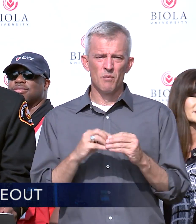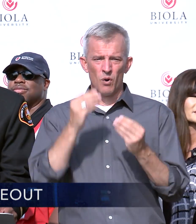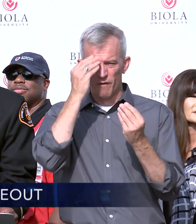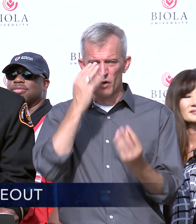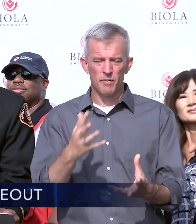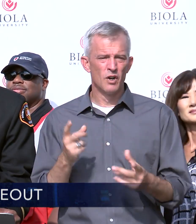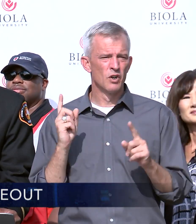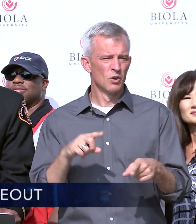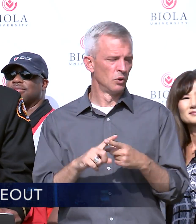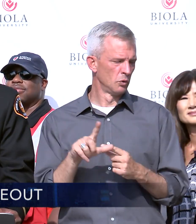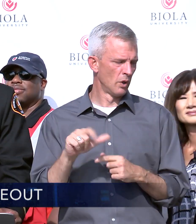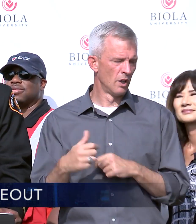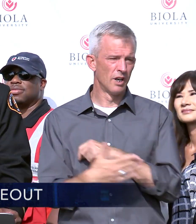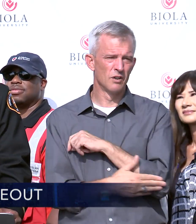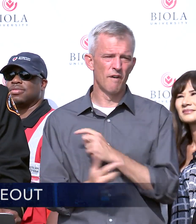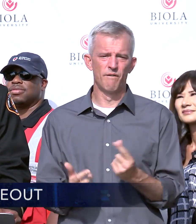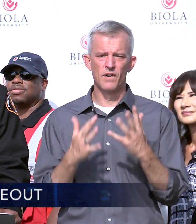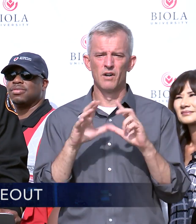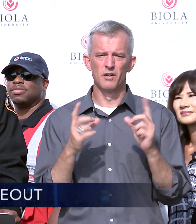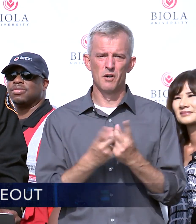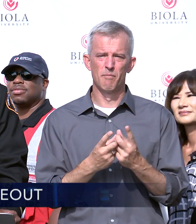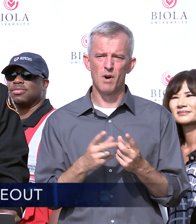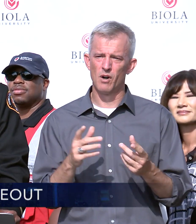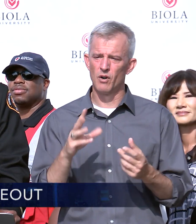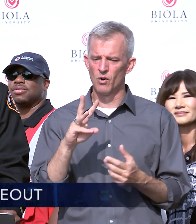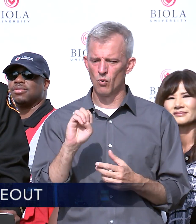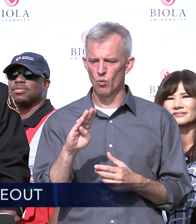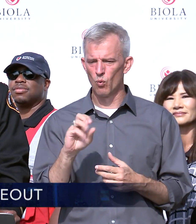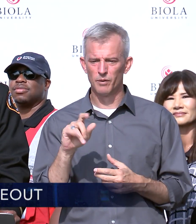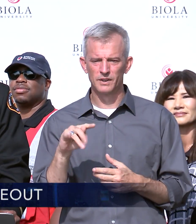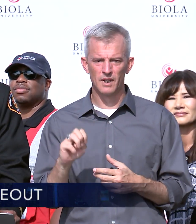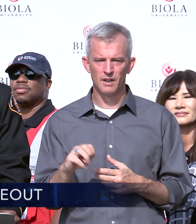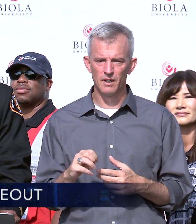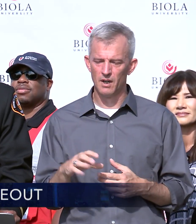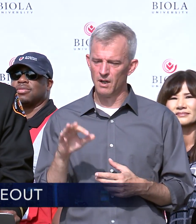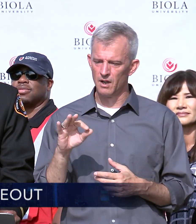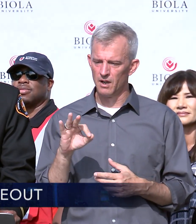to the Los Angeles County Fire Department website at